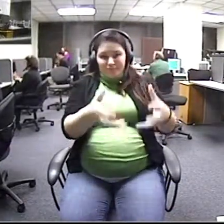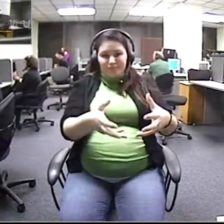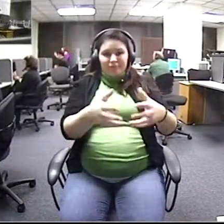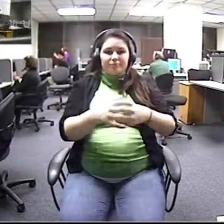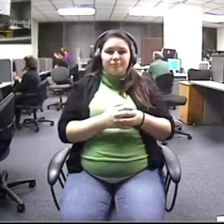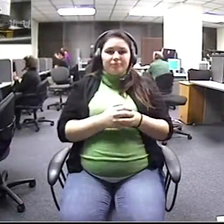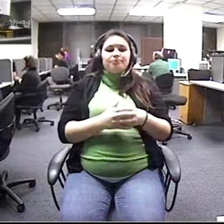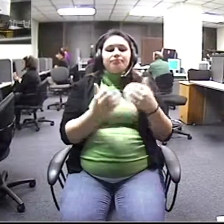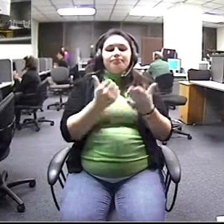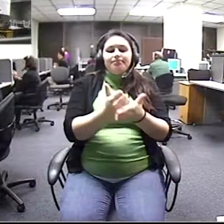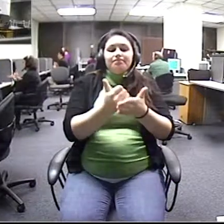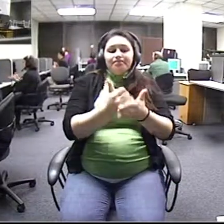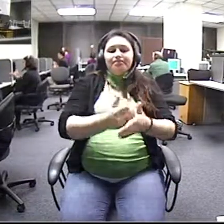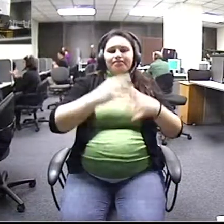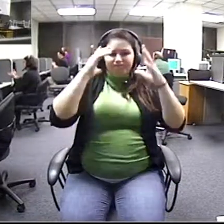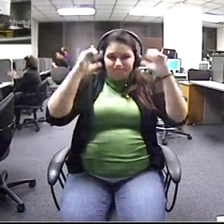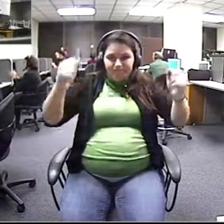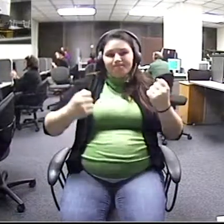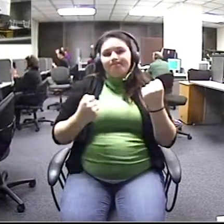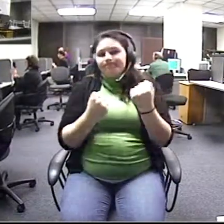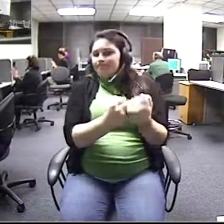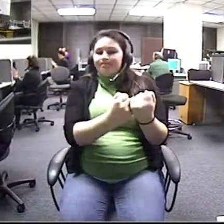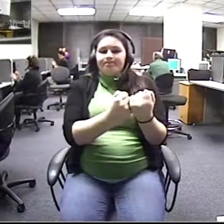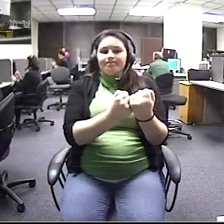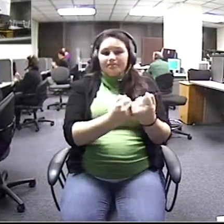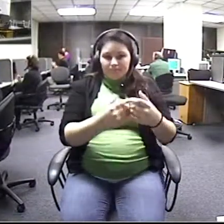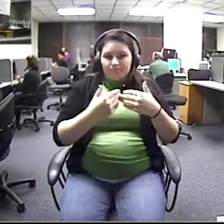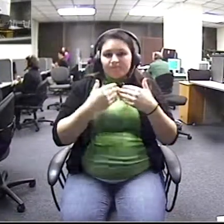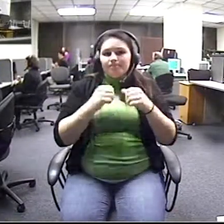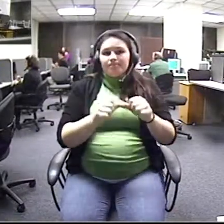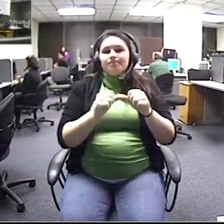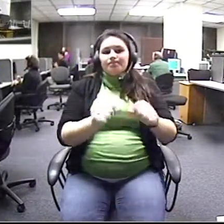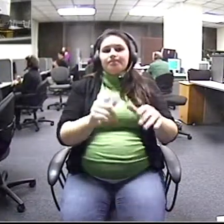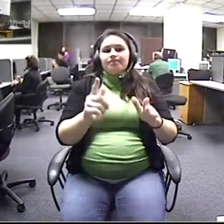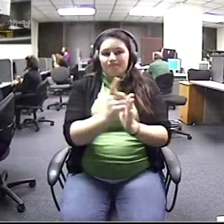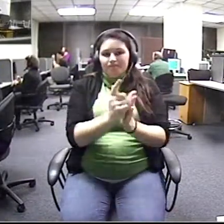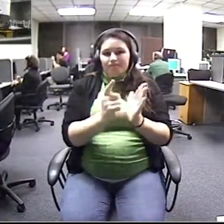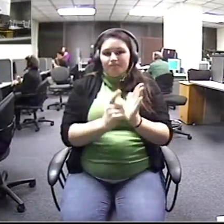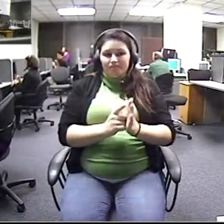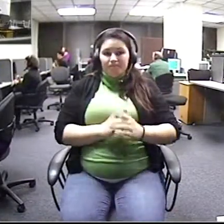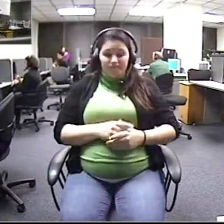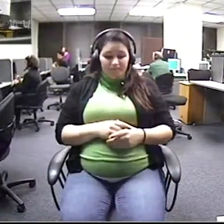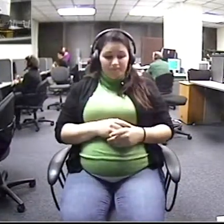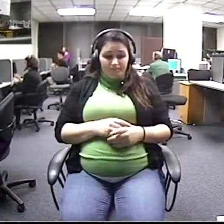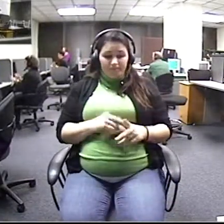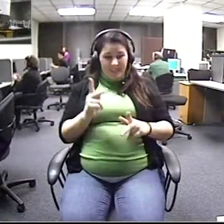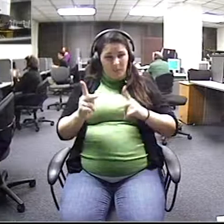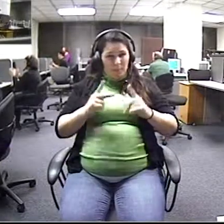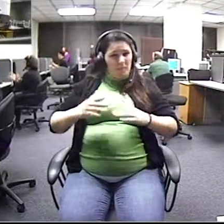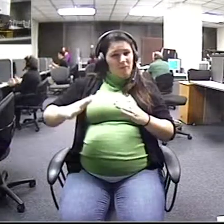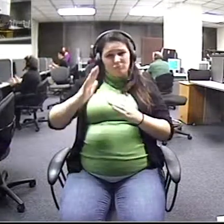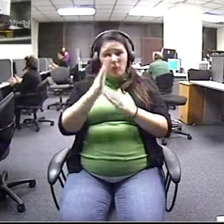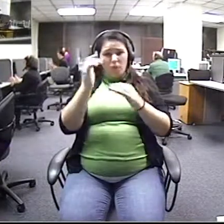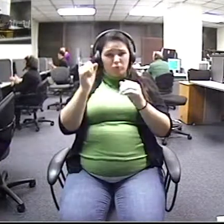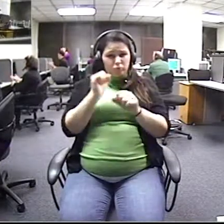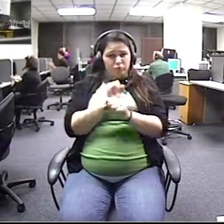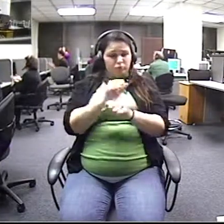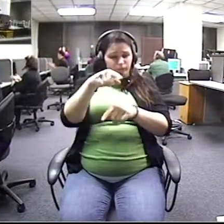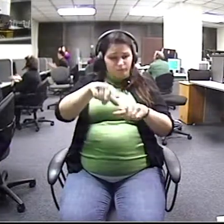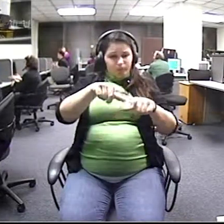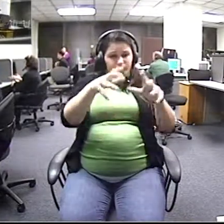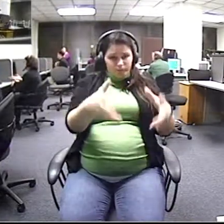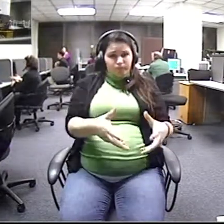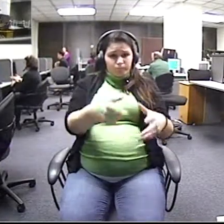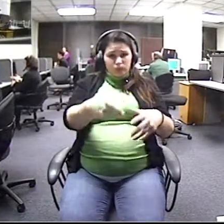carrying out the laws. The heads of the executive department serve on the president's advisory board, or called